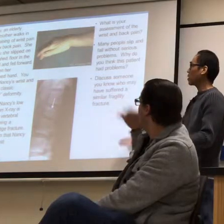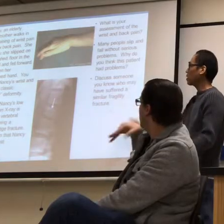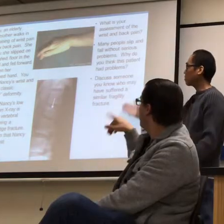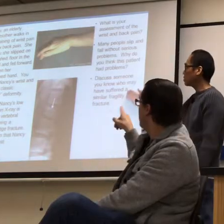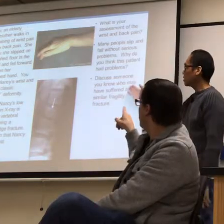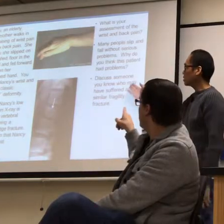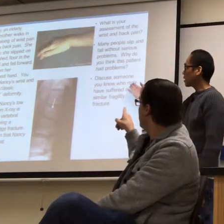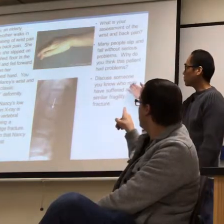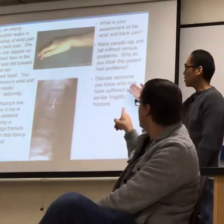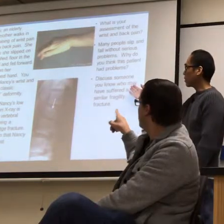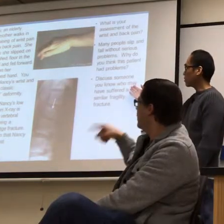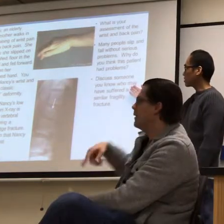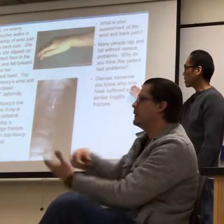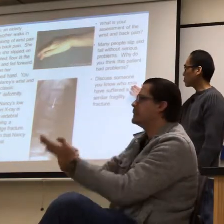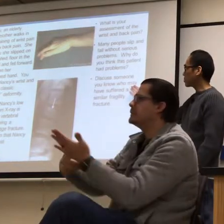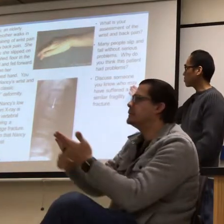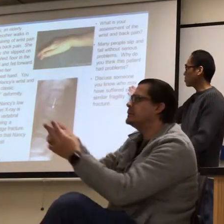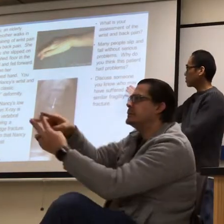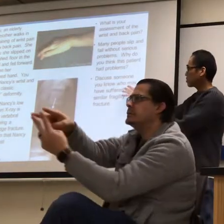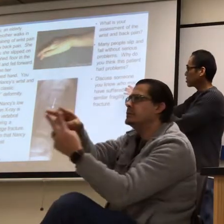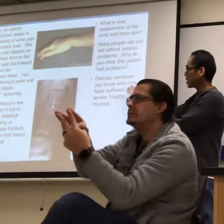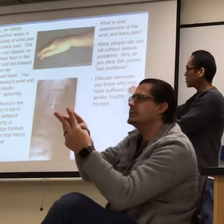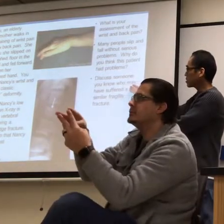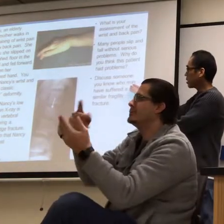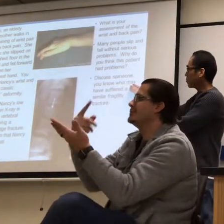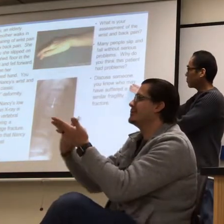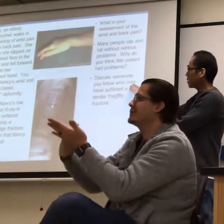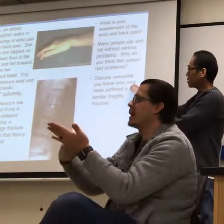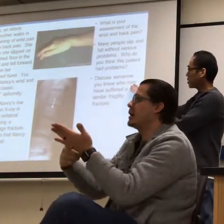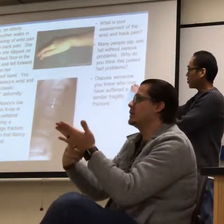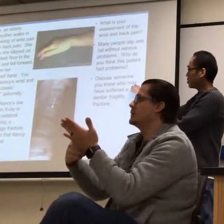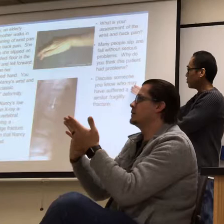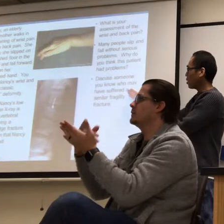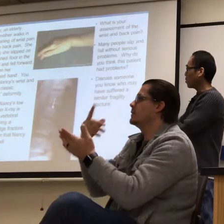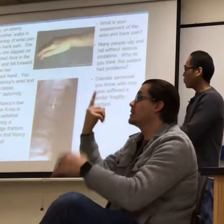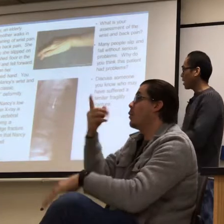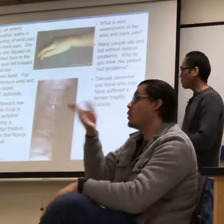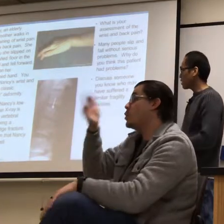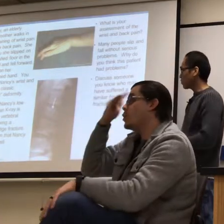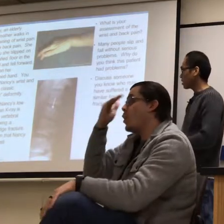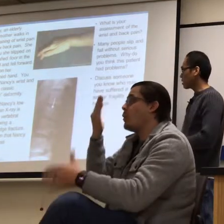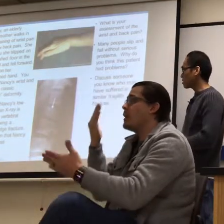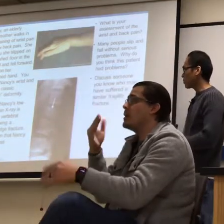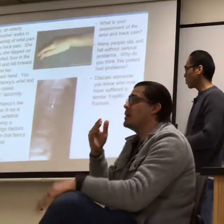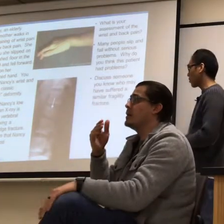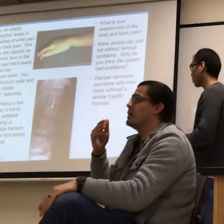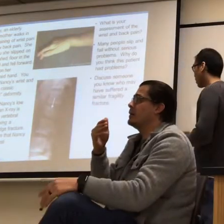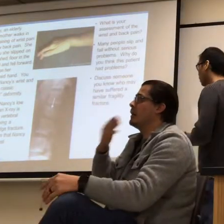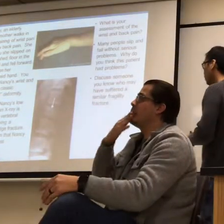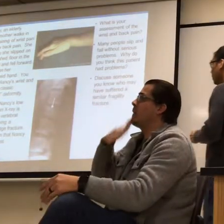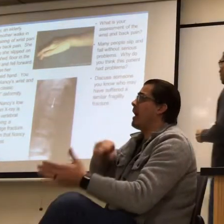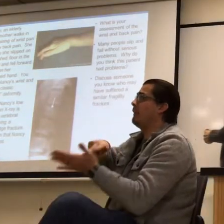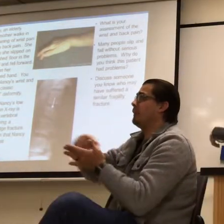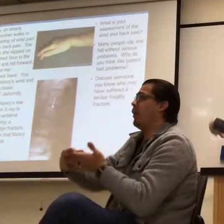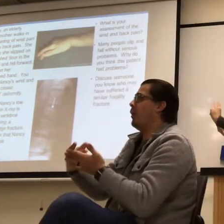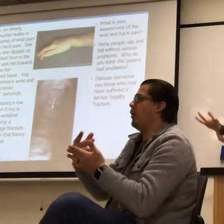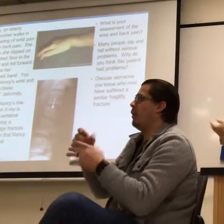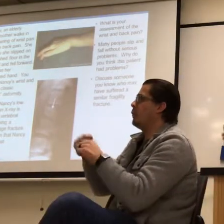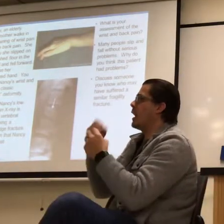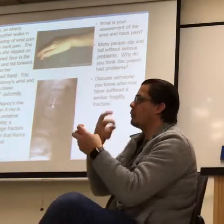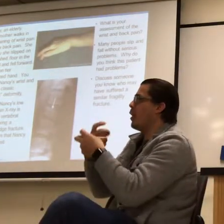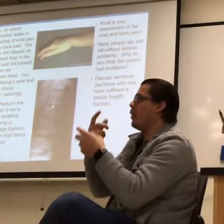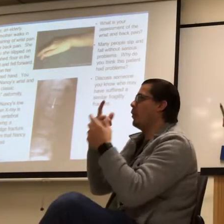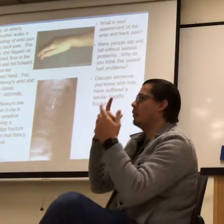Number three, you know, talk to your neighbor, discuss someone you know who may have suffered a similar